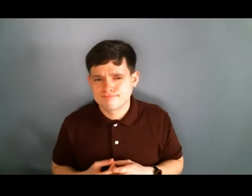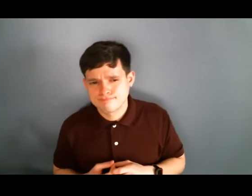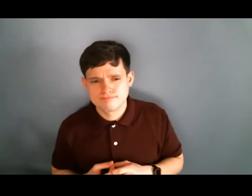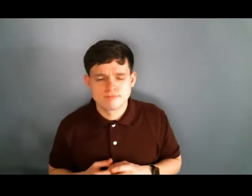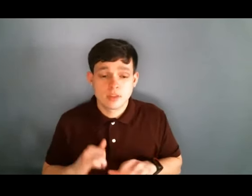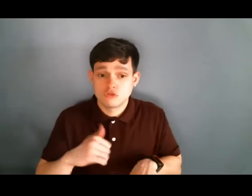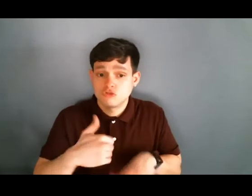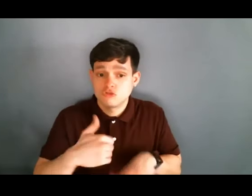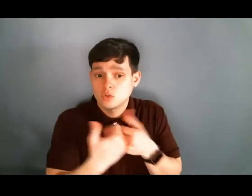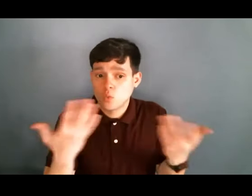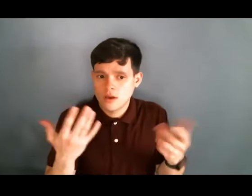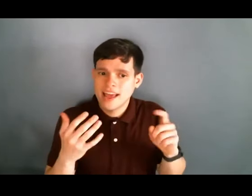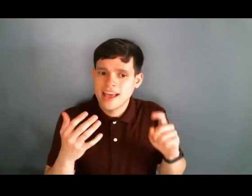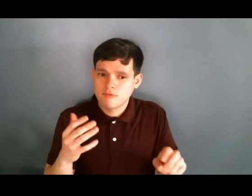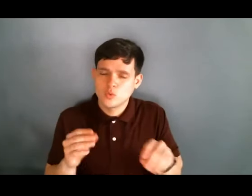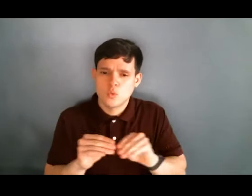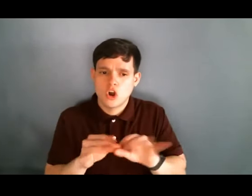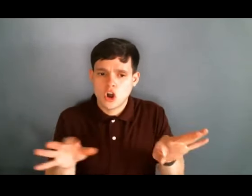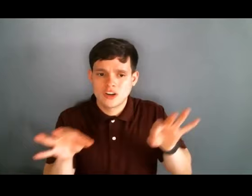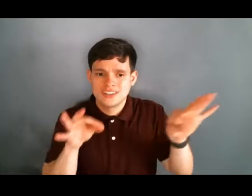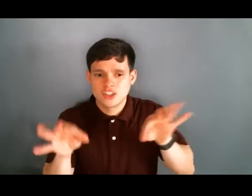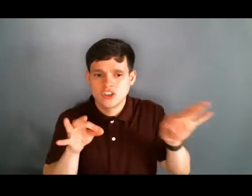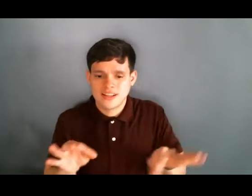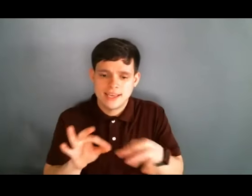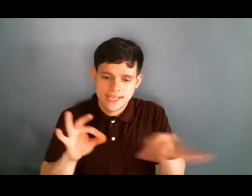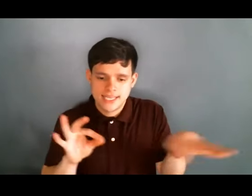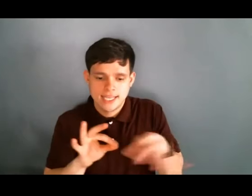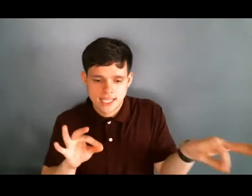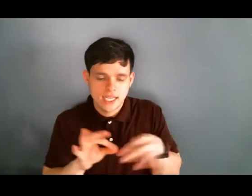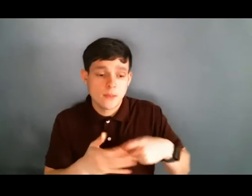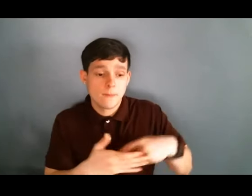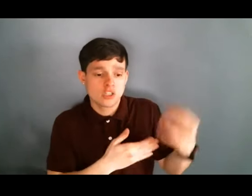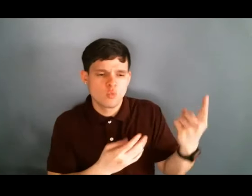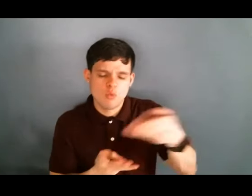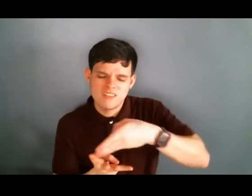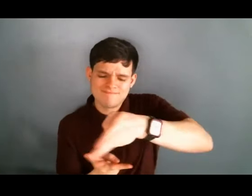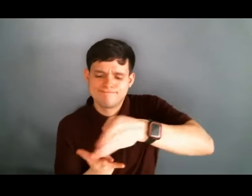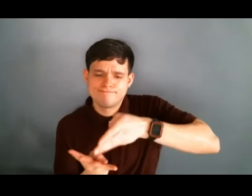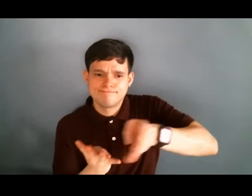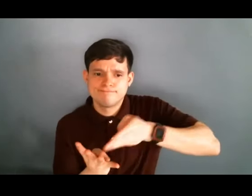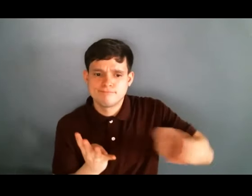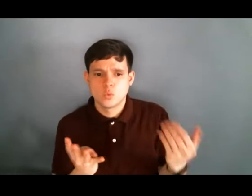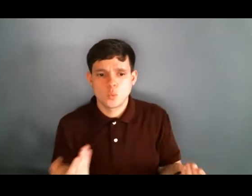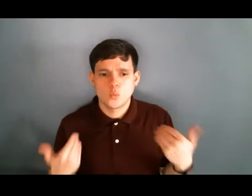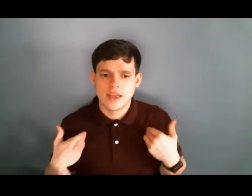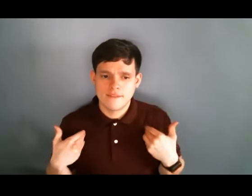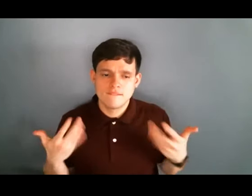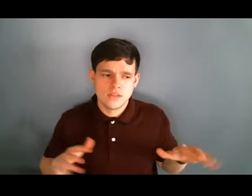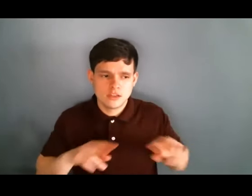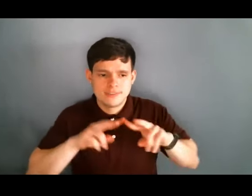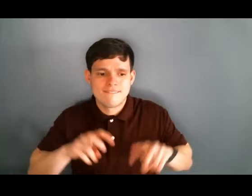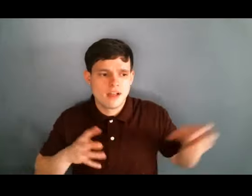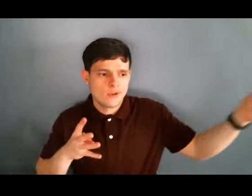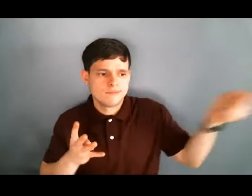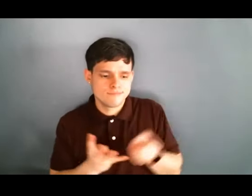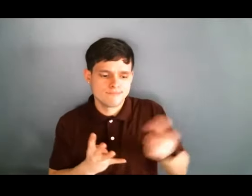Challenge might be to articulate the project in one of the disciplinary categories that we have evaluators in.